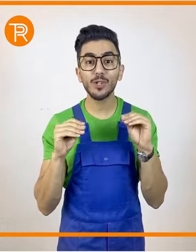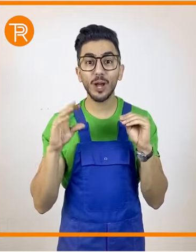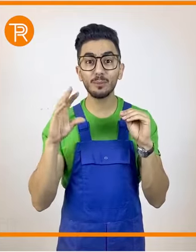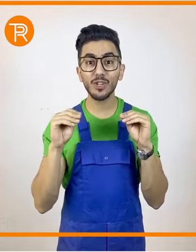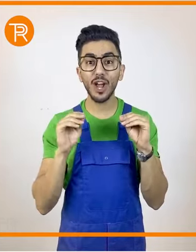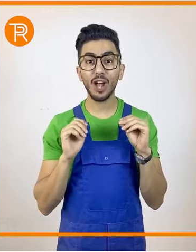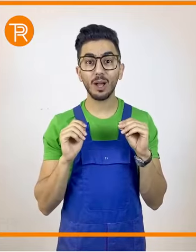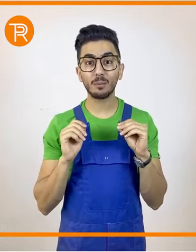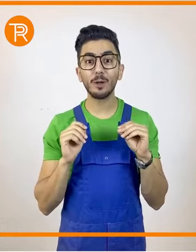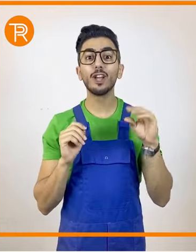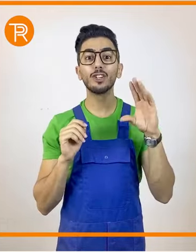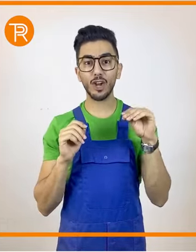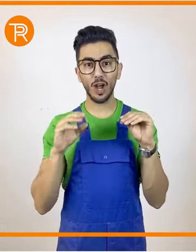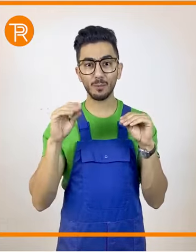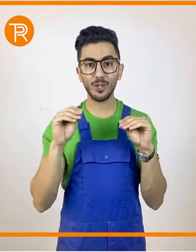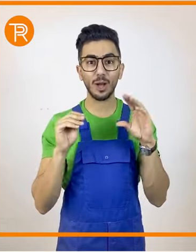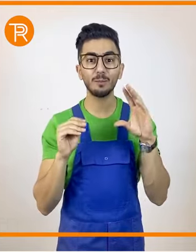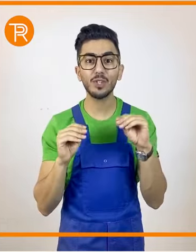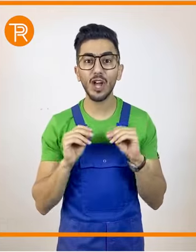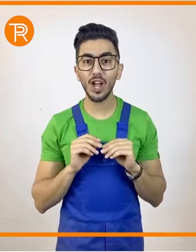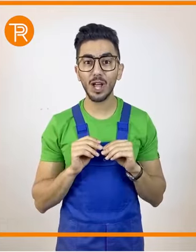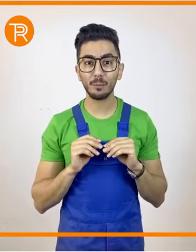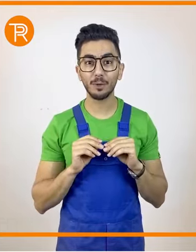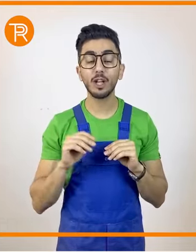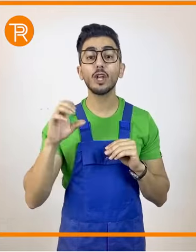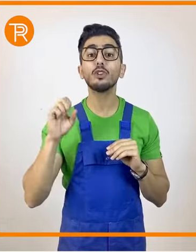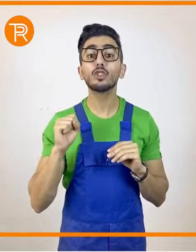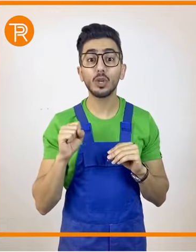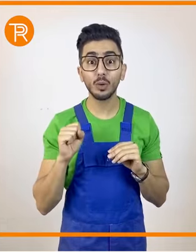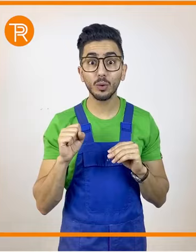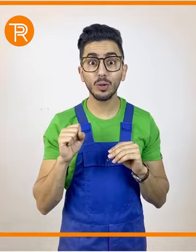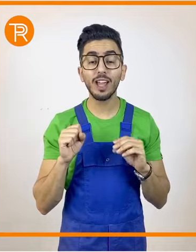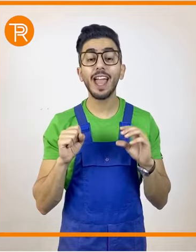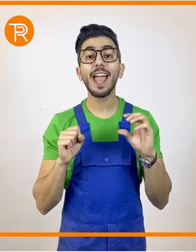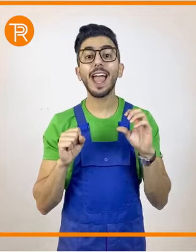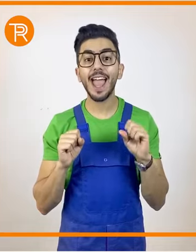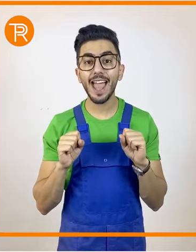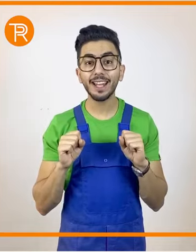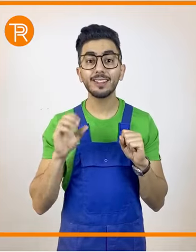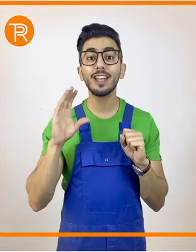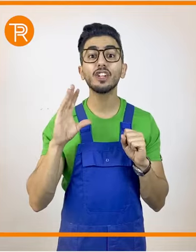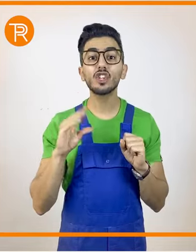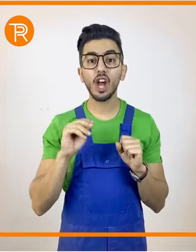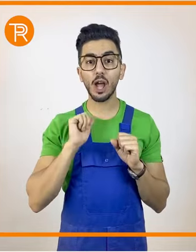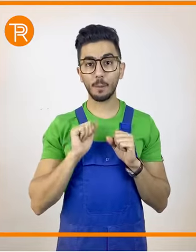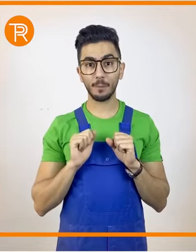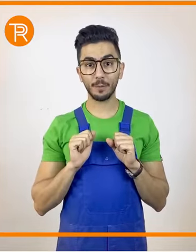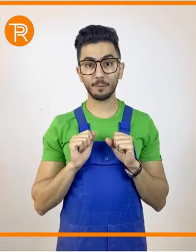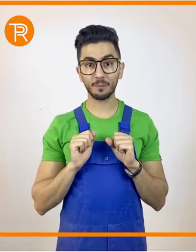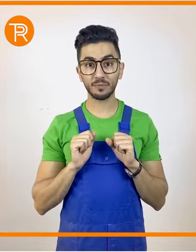chomp, chomp. Chomp, chomp, chomp. Chew and chomp.